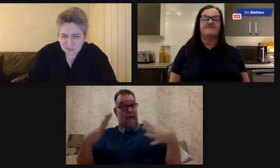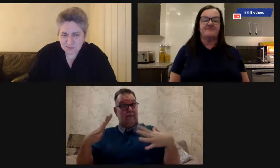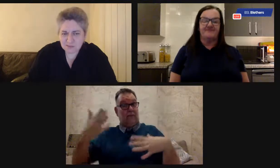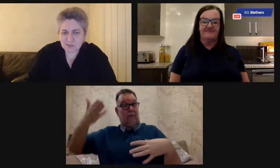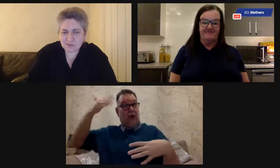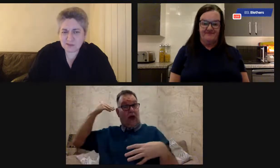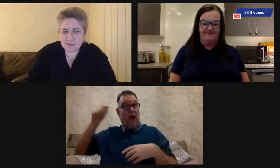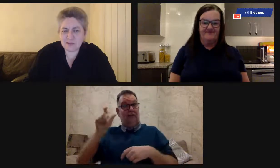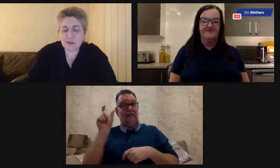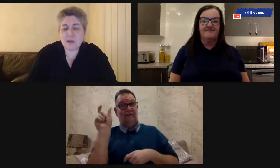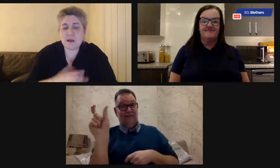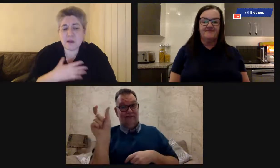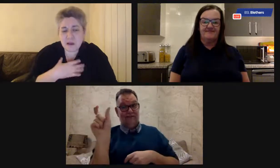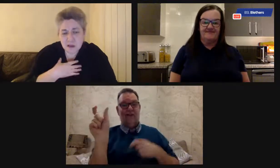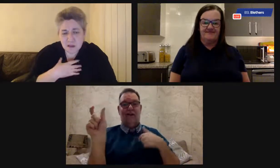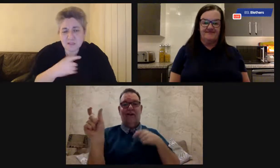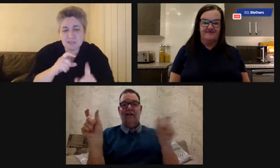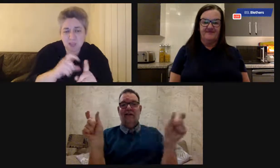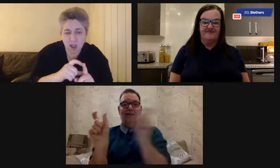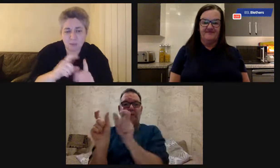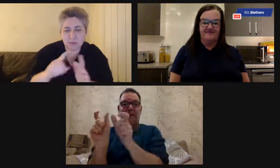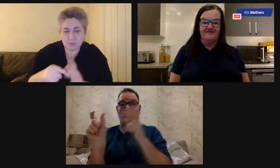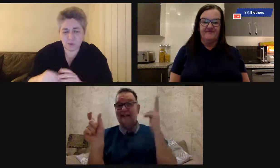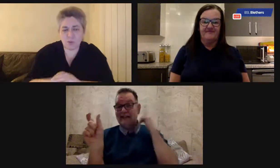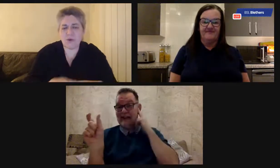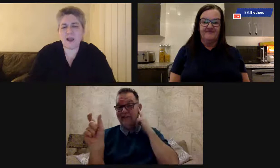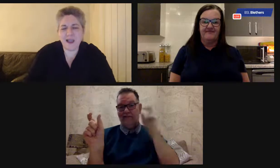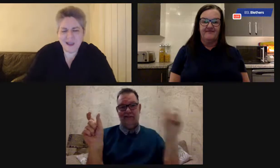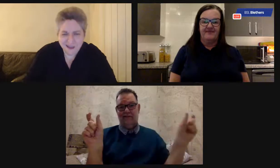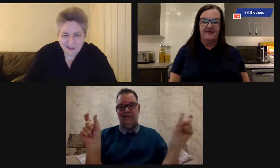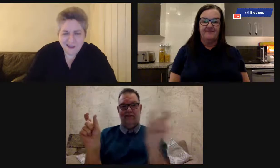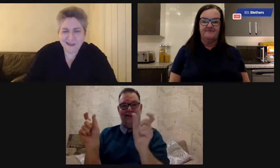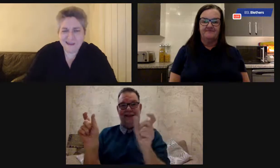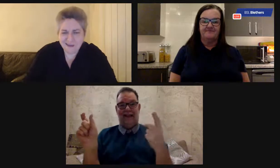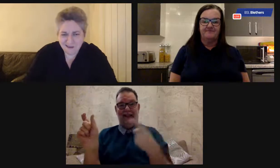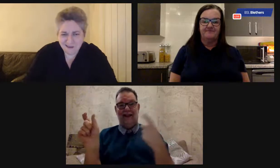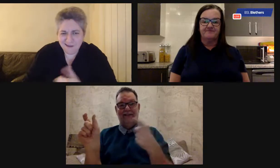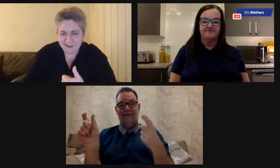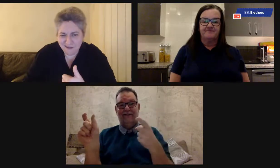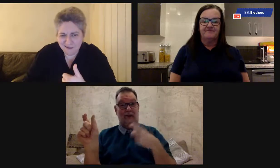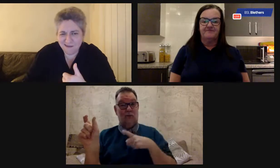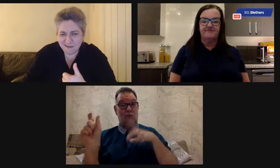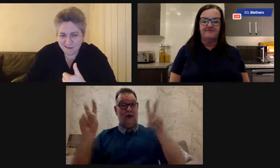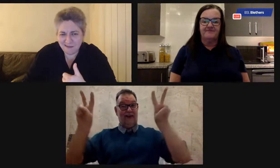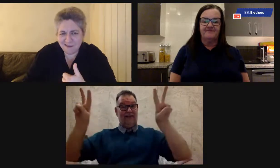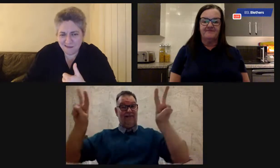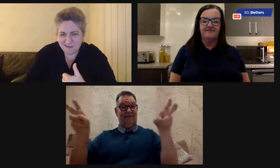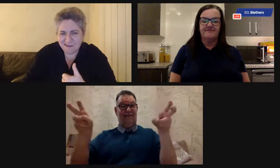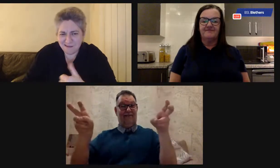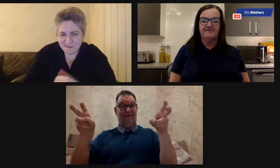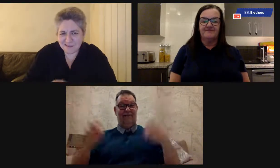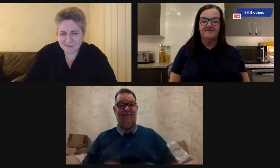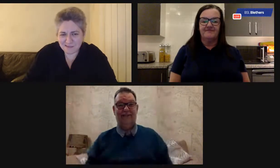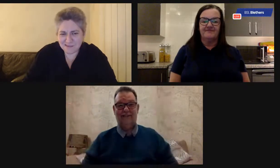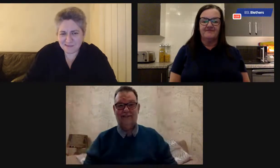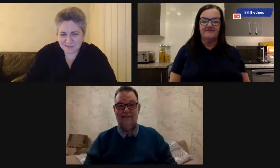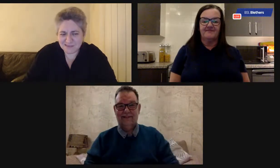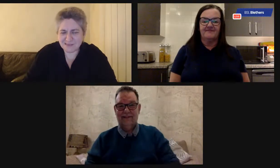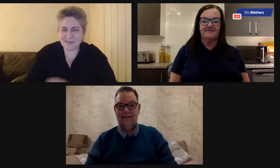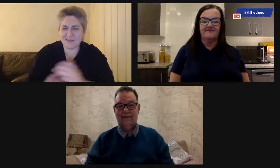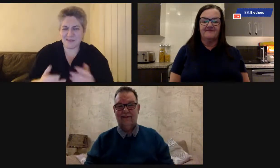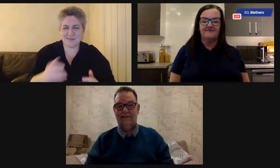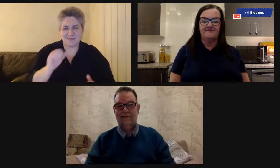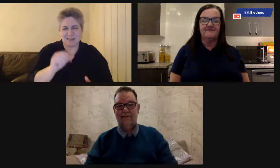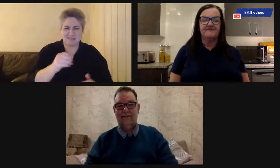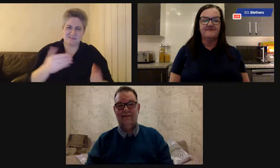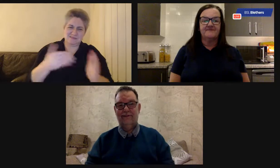travel everywhere. And they were famous for it. So really, if you were a Darby and Joan type of